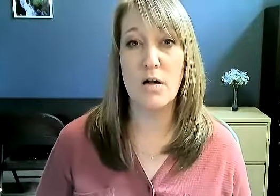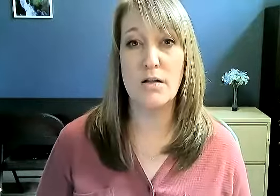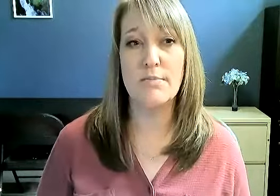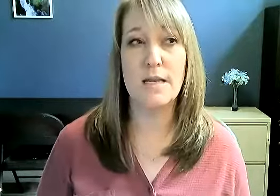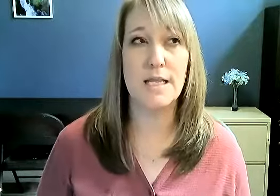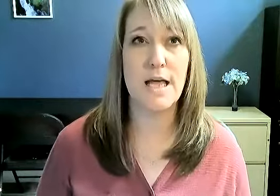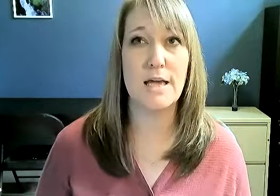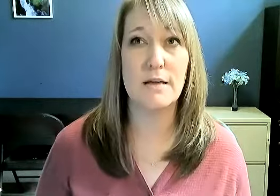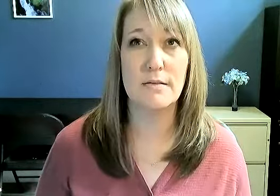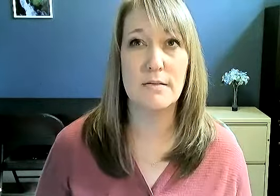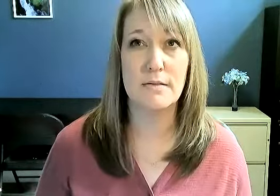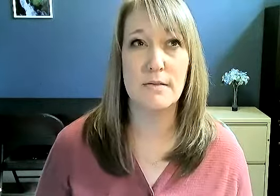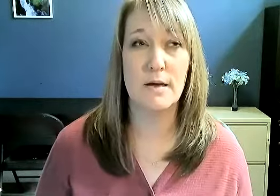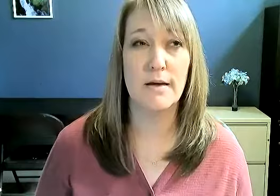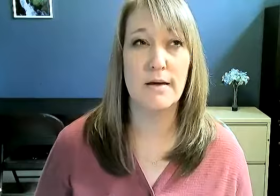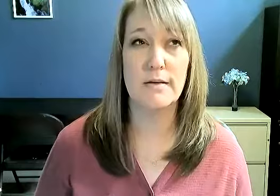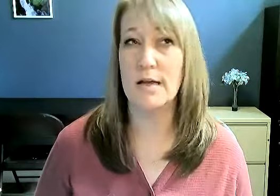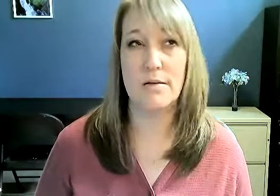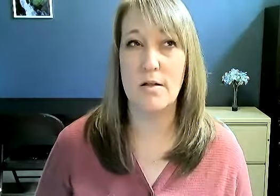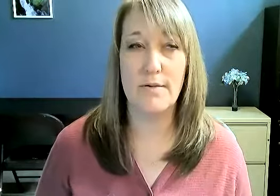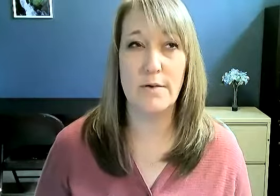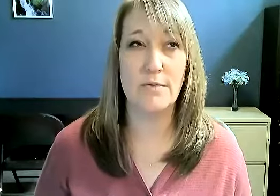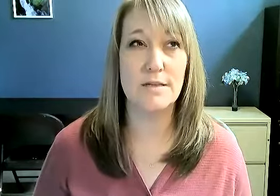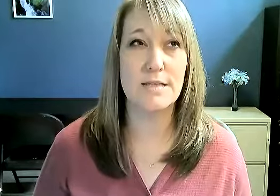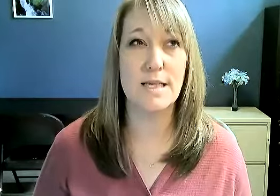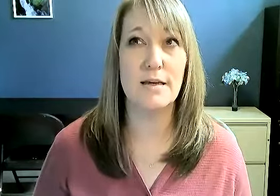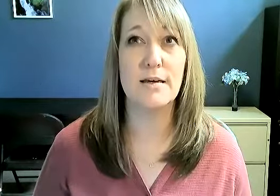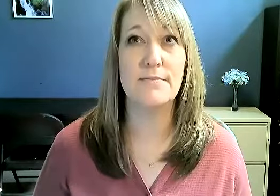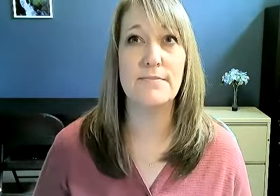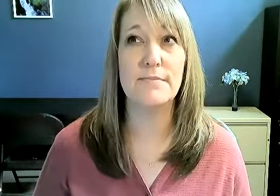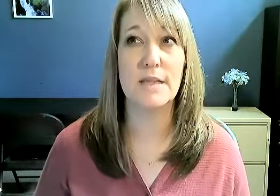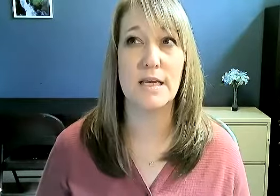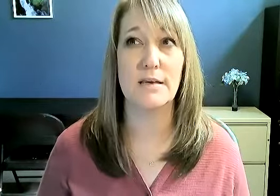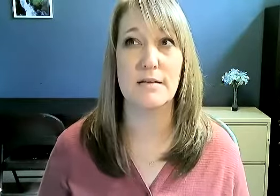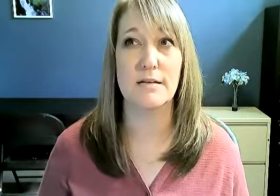Call, meaning like not call on the phone. It's like